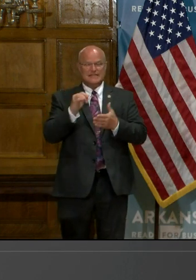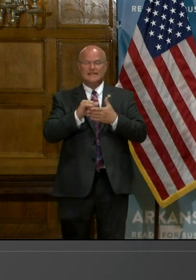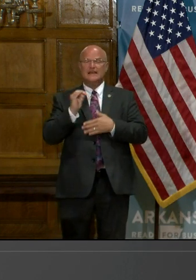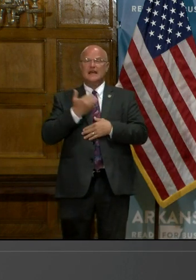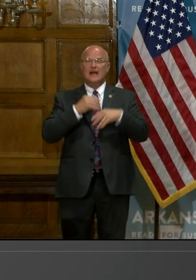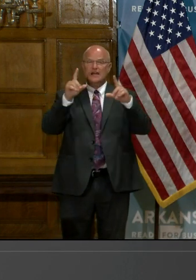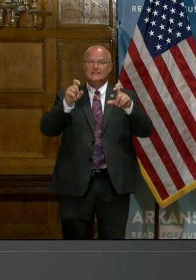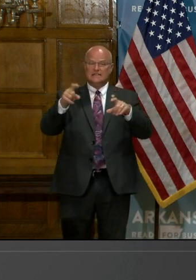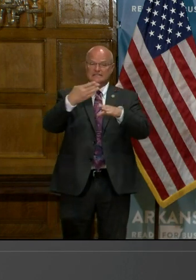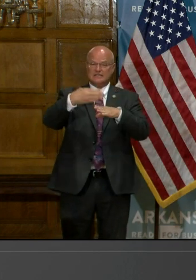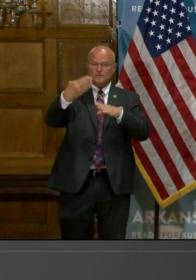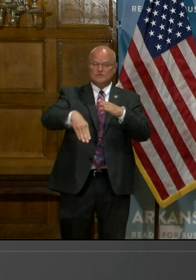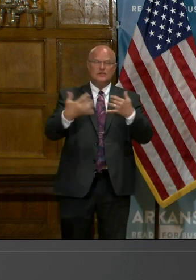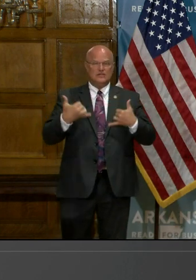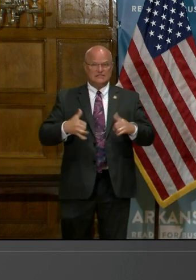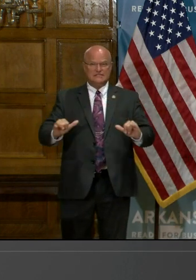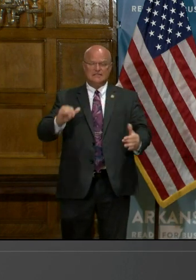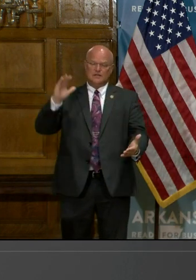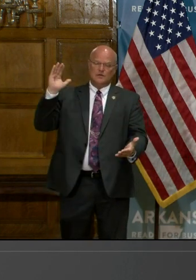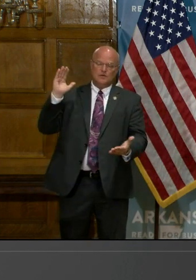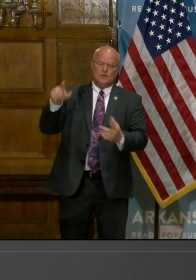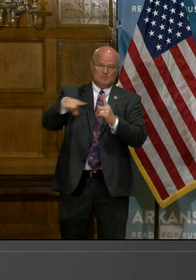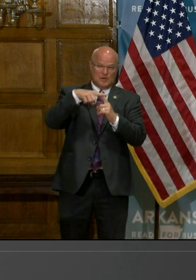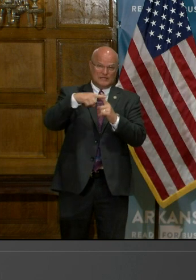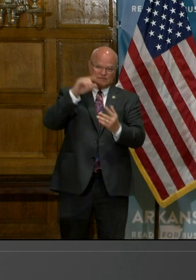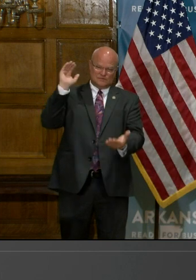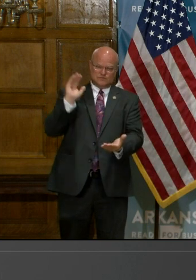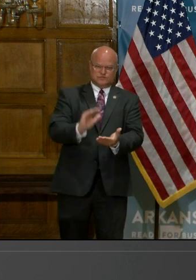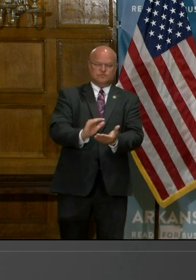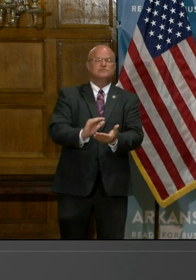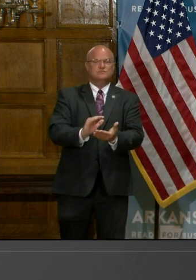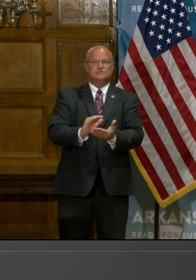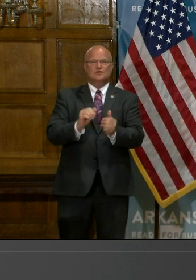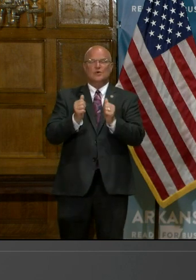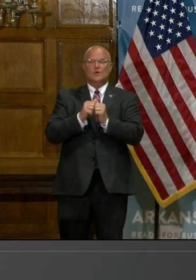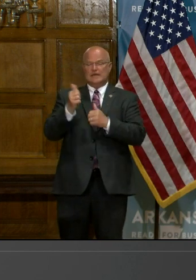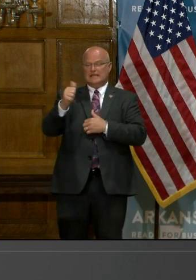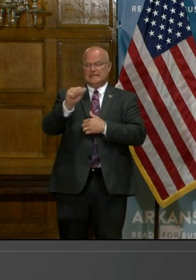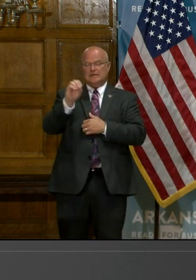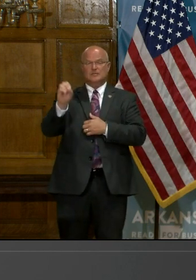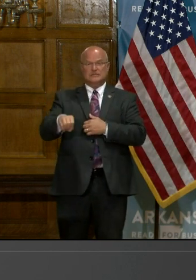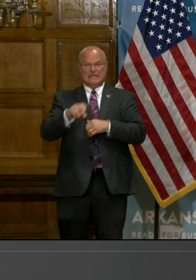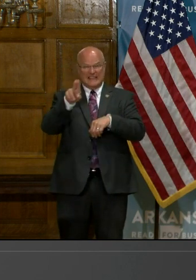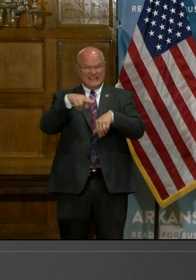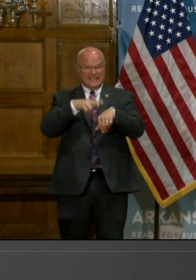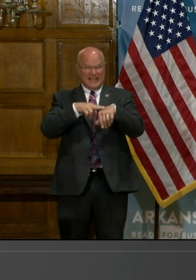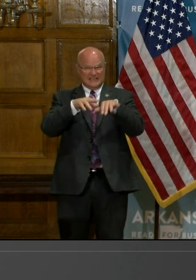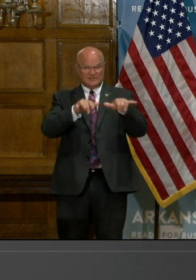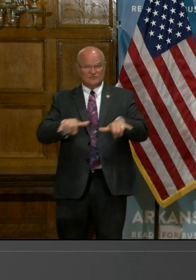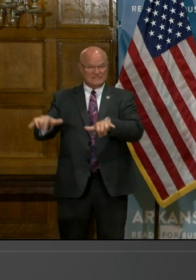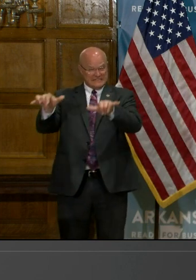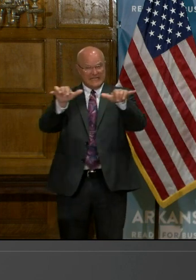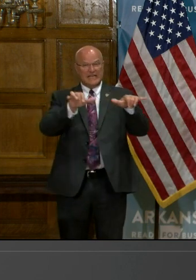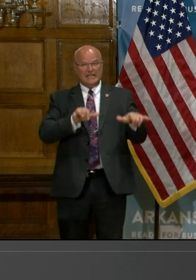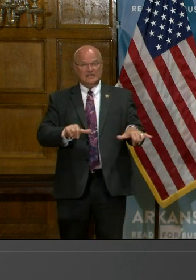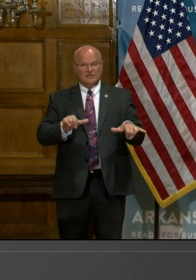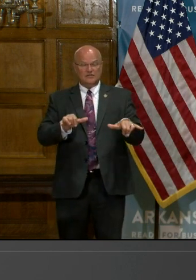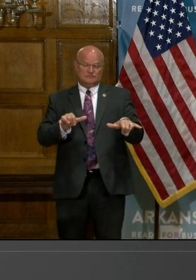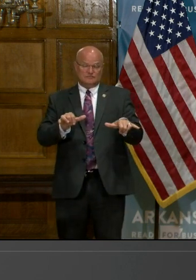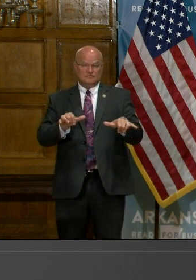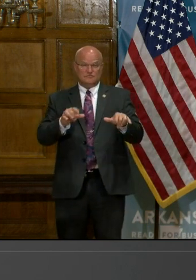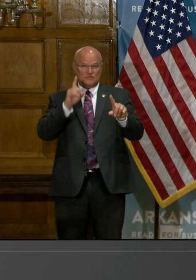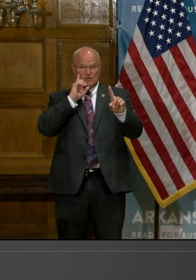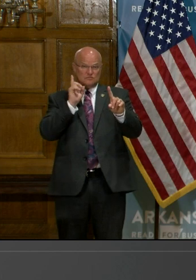our testing results still is very, very positive, with the 10% being a national standard or